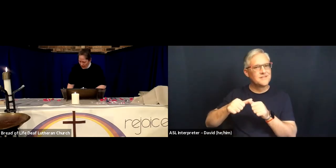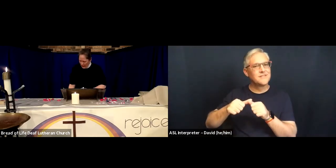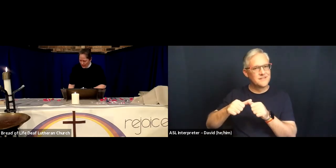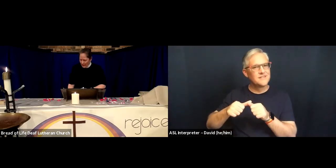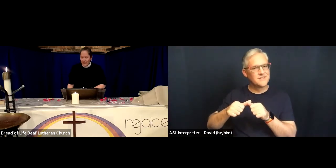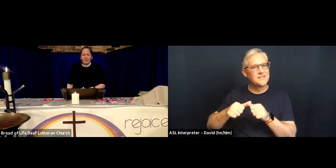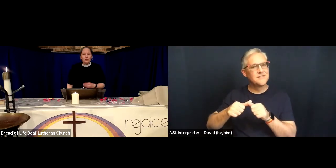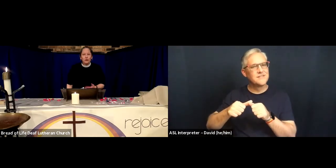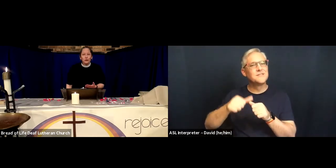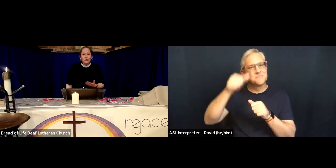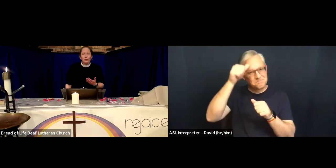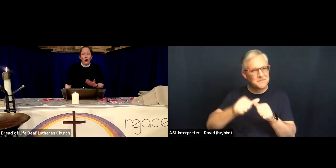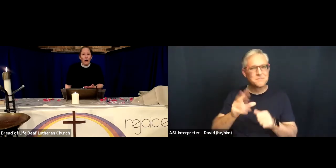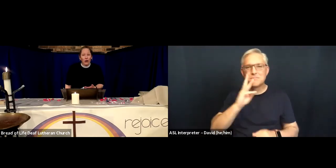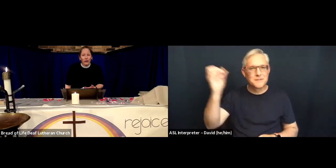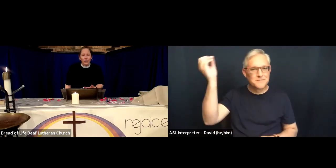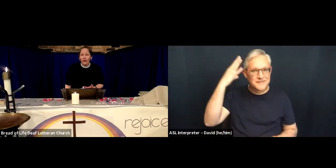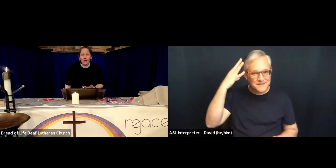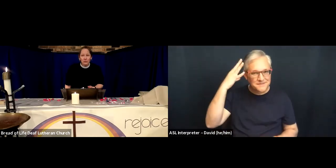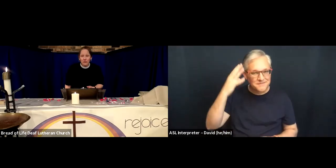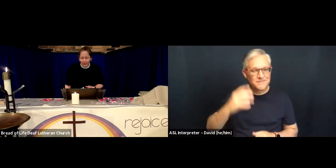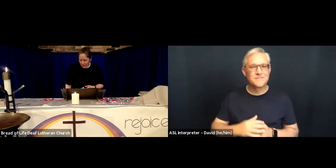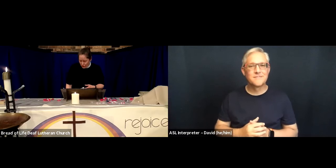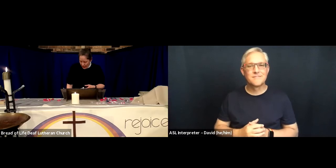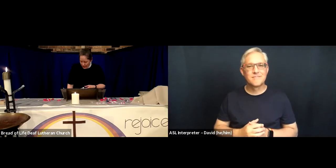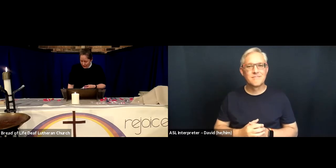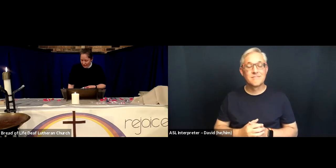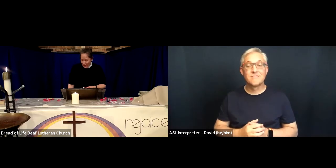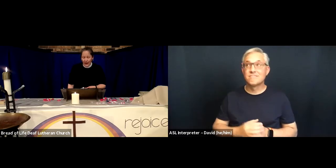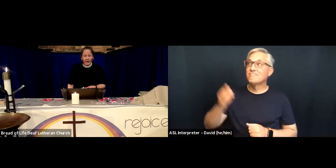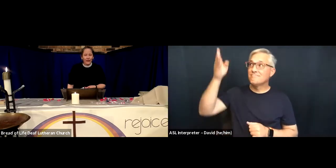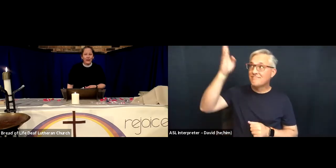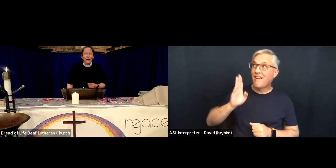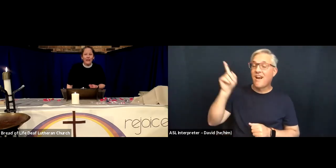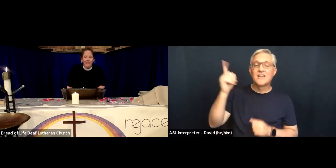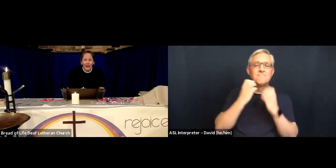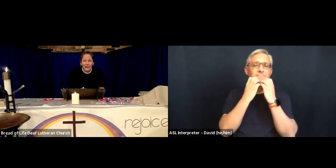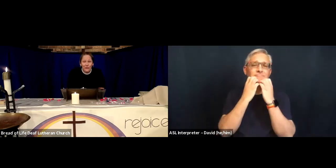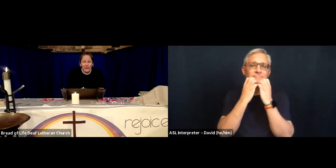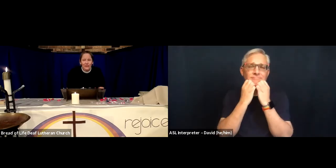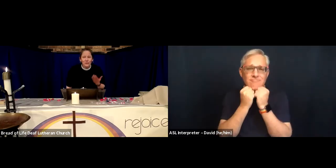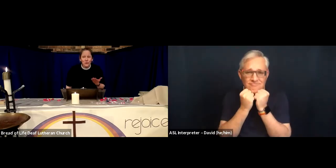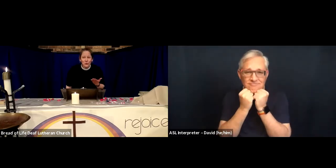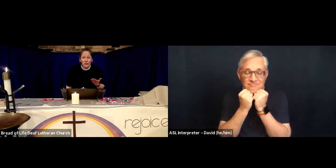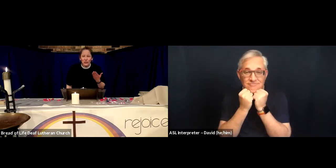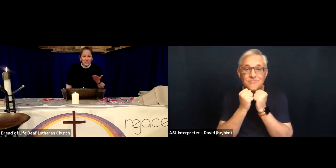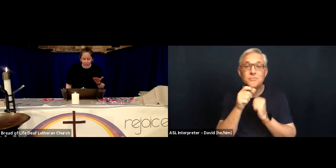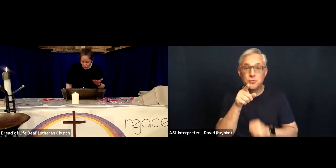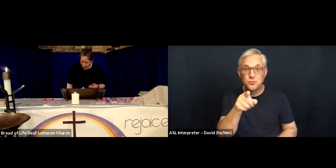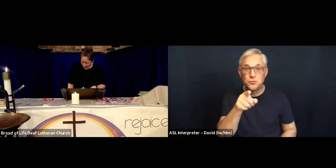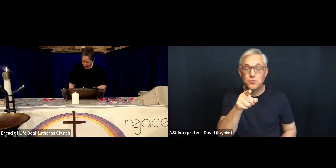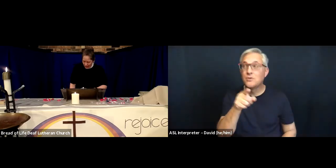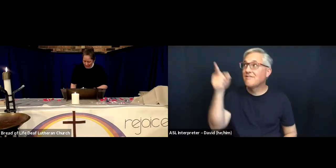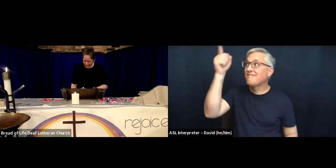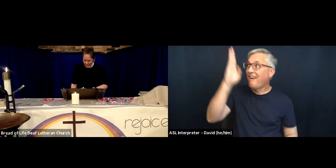Remember, you are a beloved child of God. God created you just as